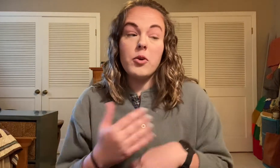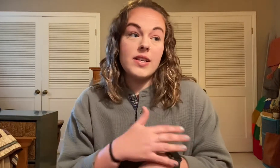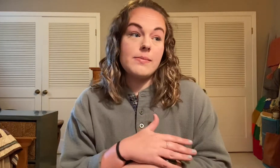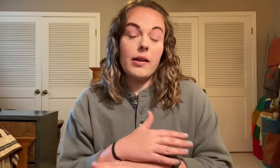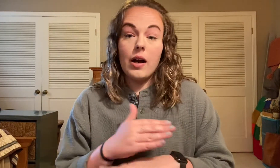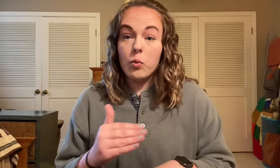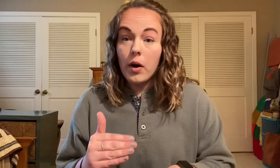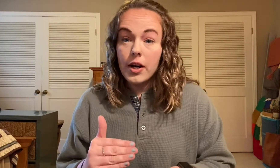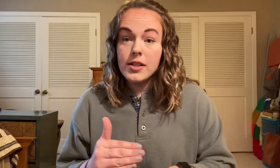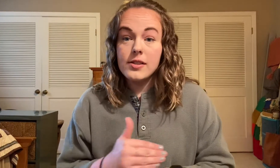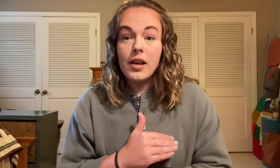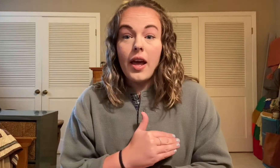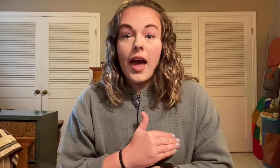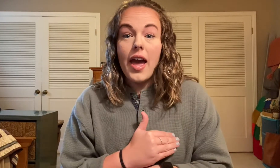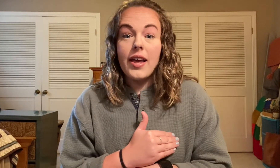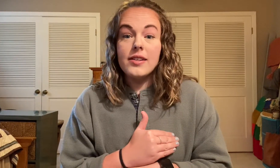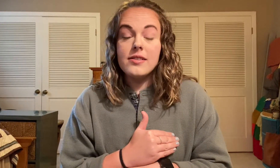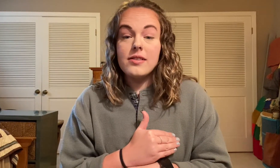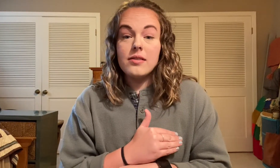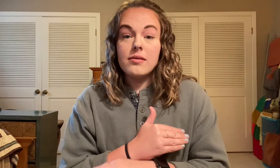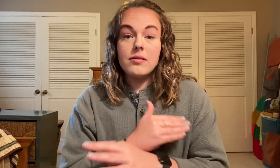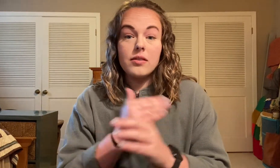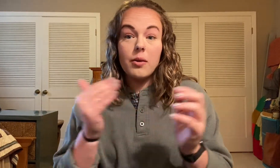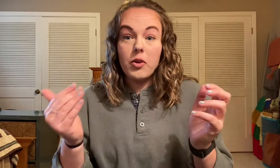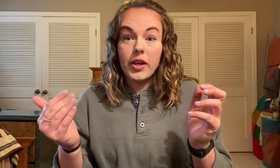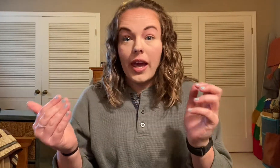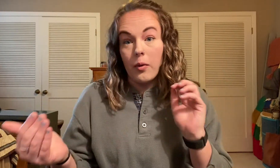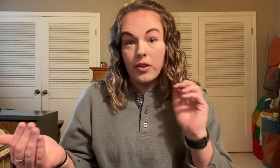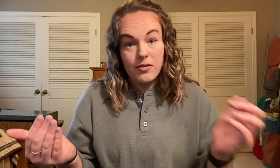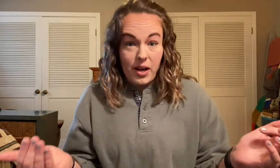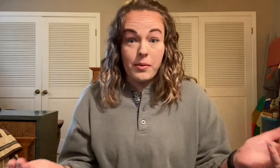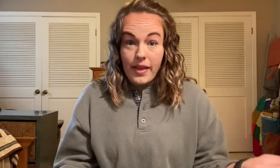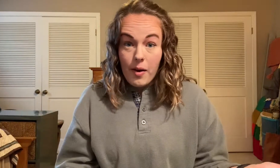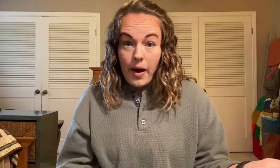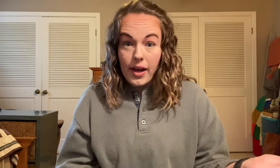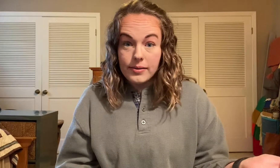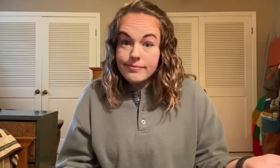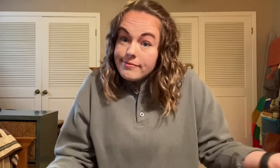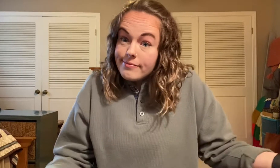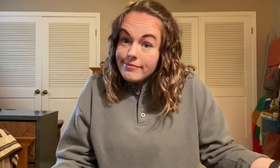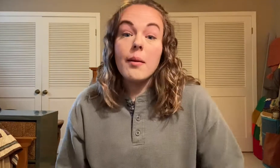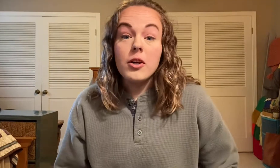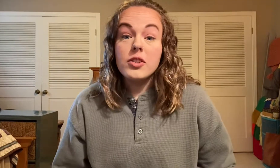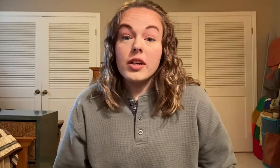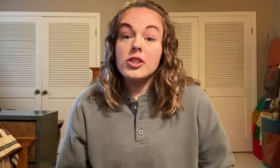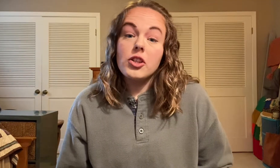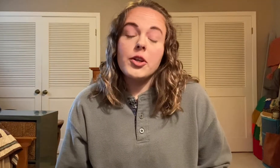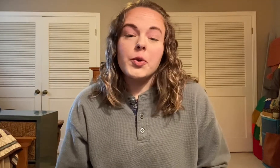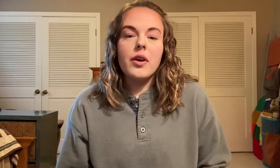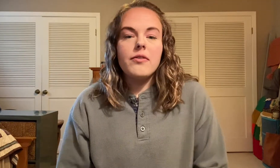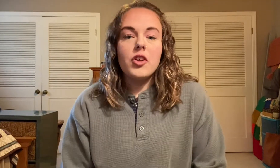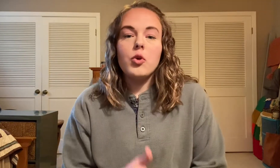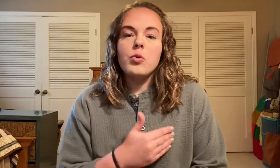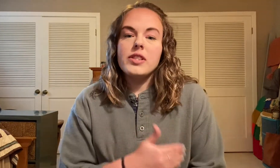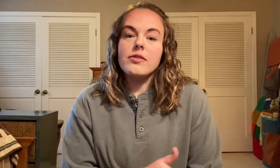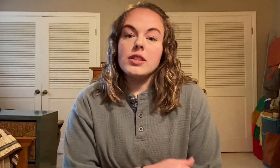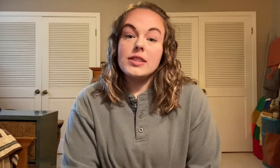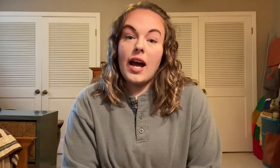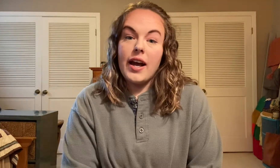can spell out words, and communicate with your family that way. I'm also going to show you a few different